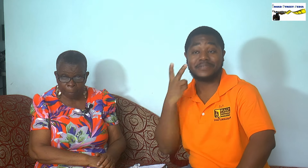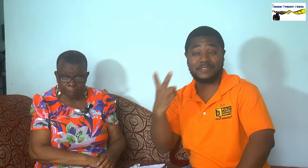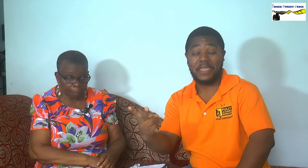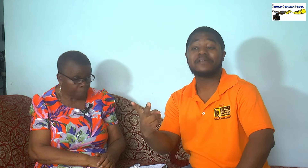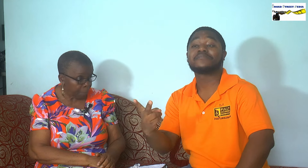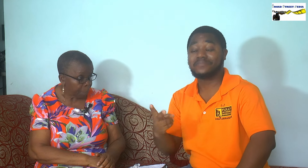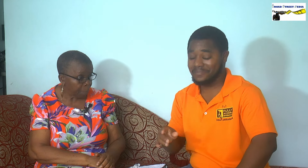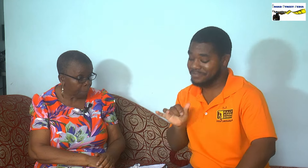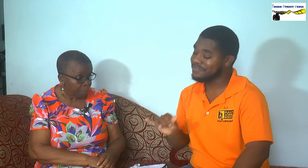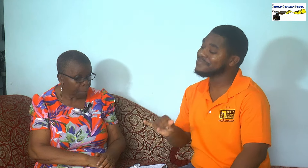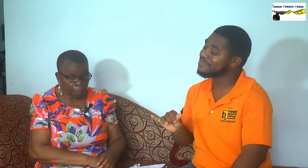So you see.